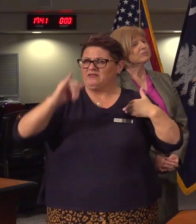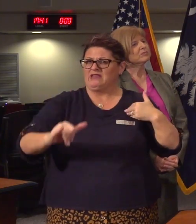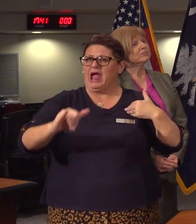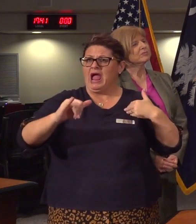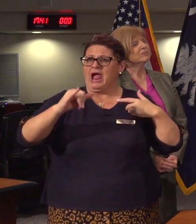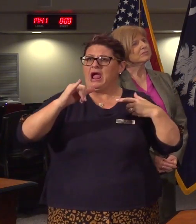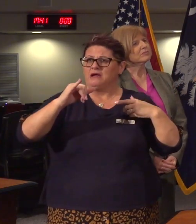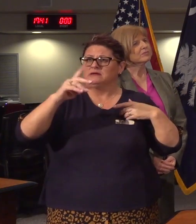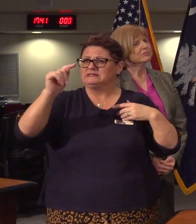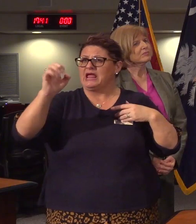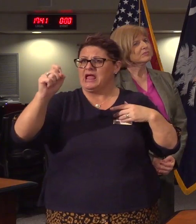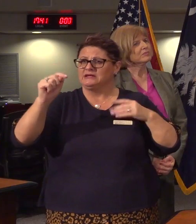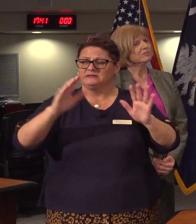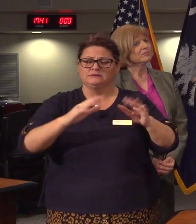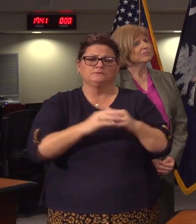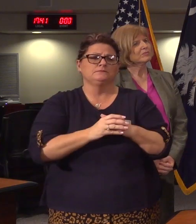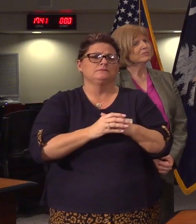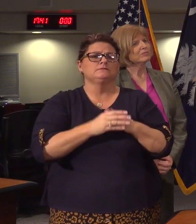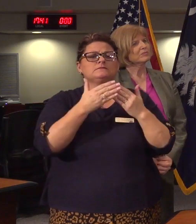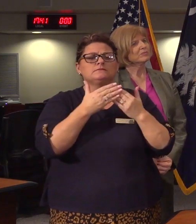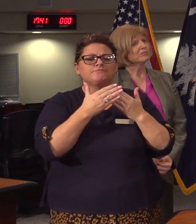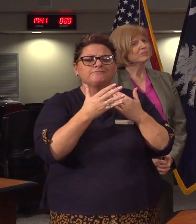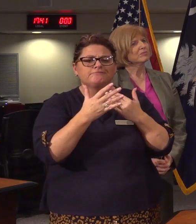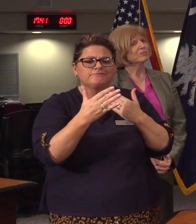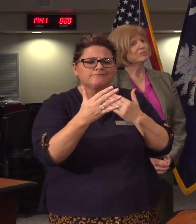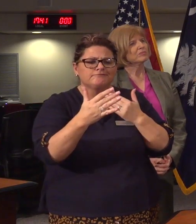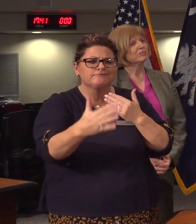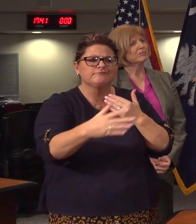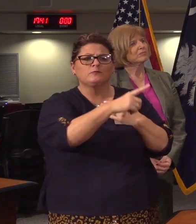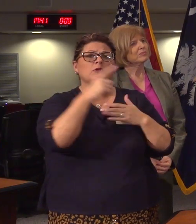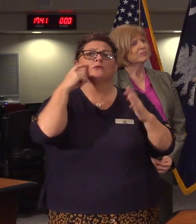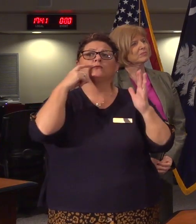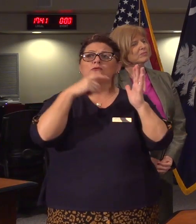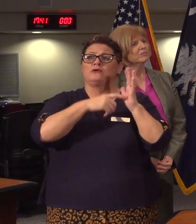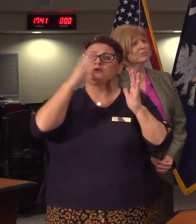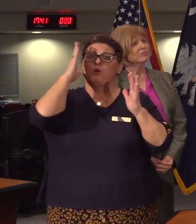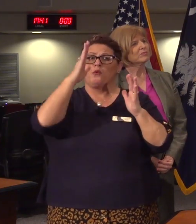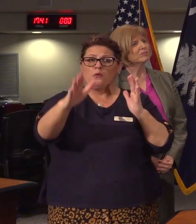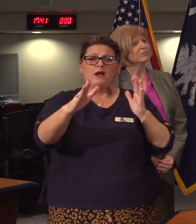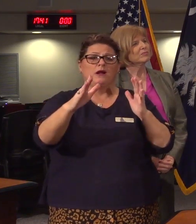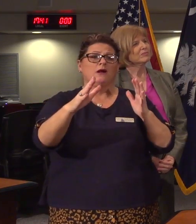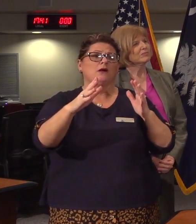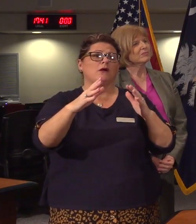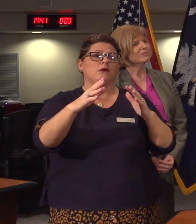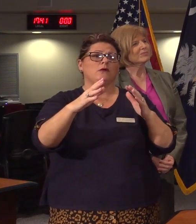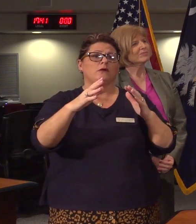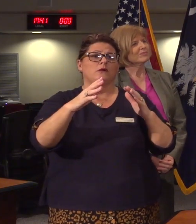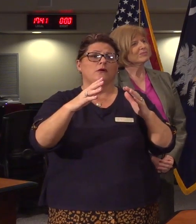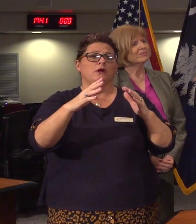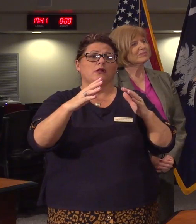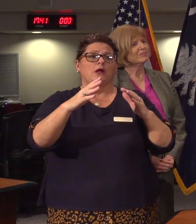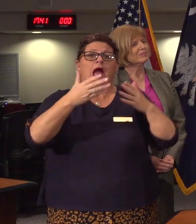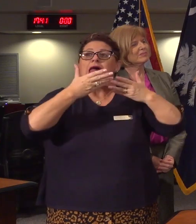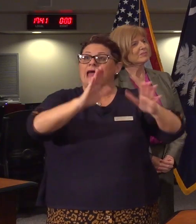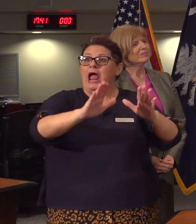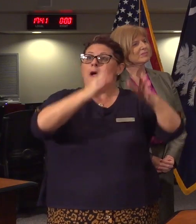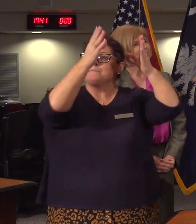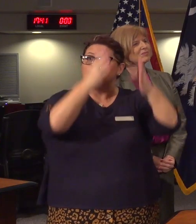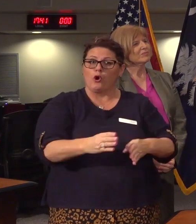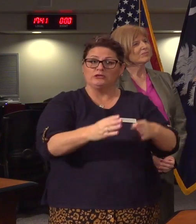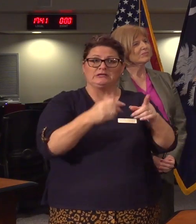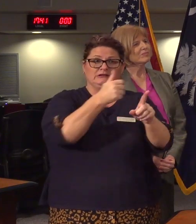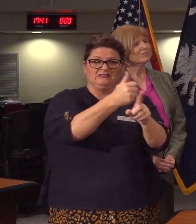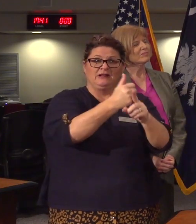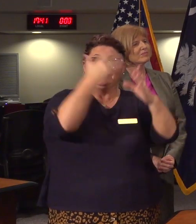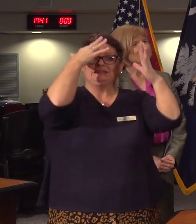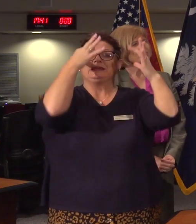you foresee a time in the near future where those criteria will be dropped? In other words, if I want a test, I can get a test, as I'm being